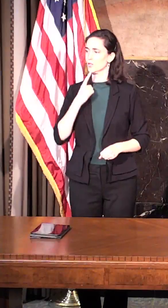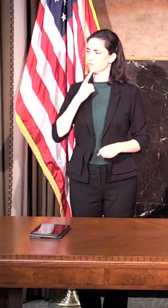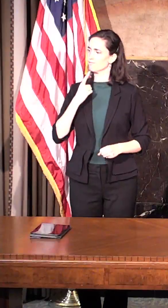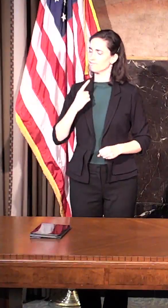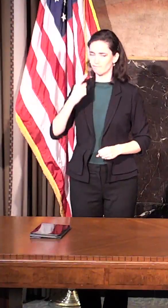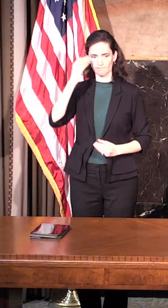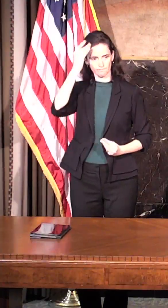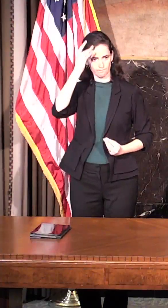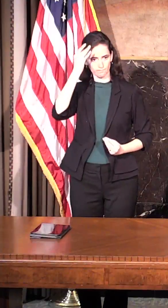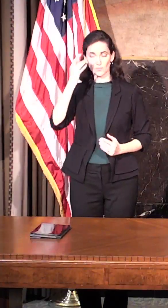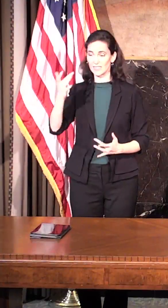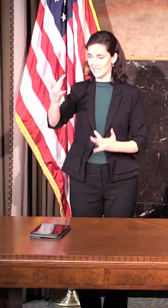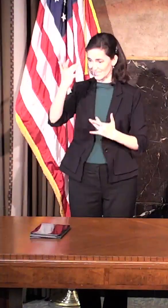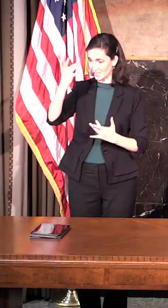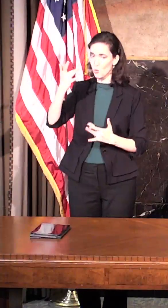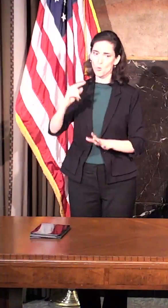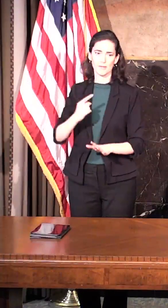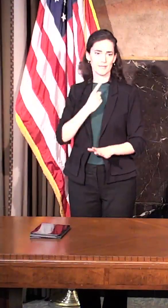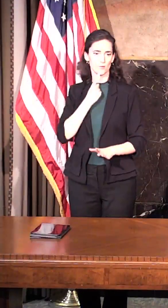disease seriously.